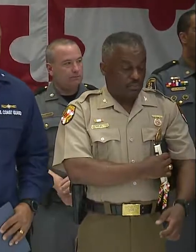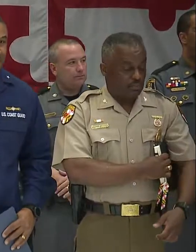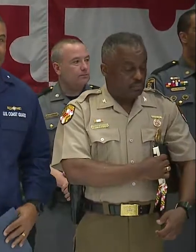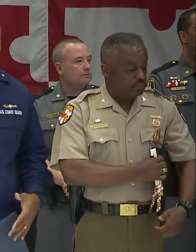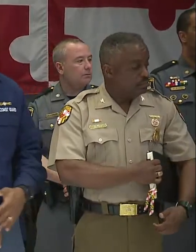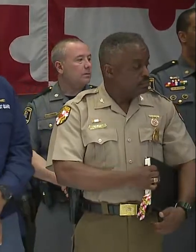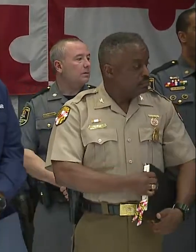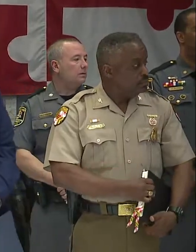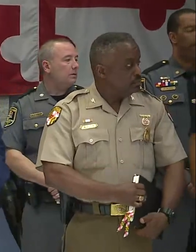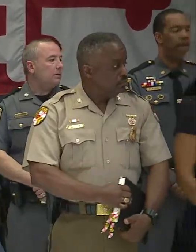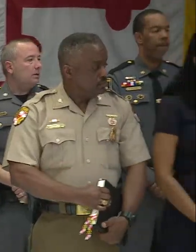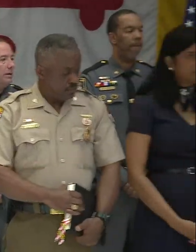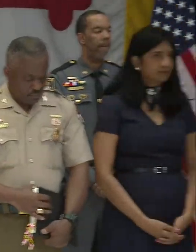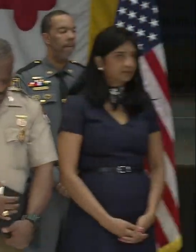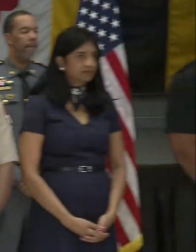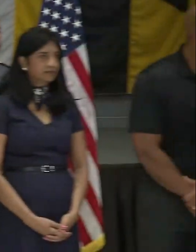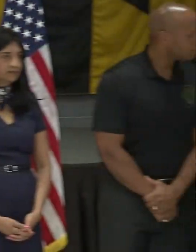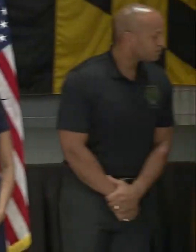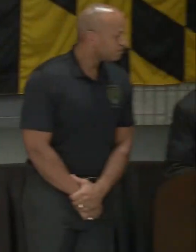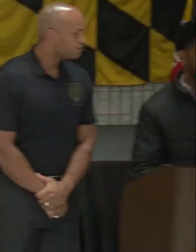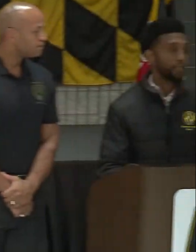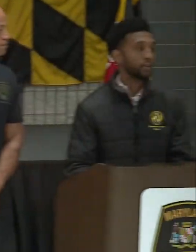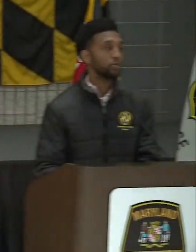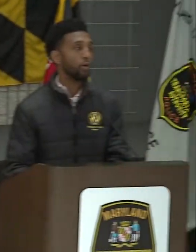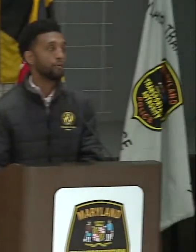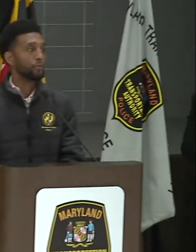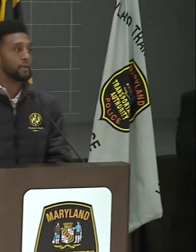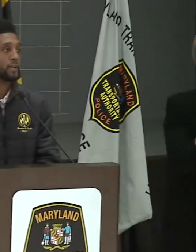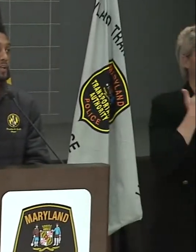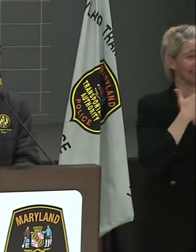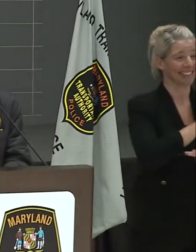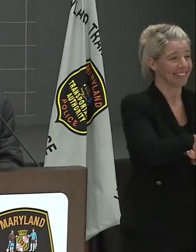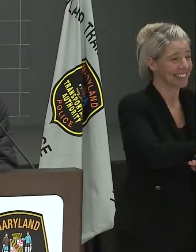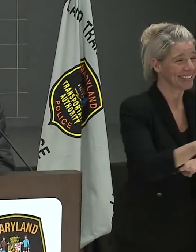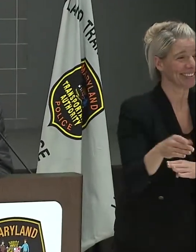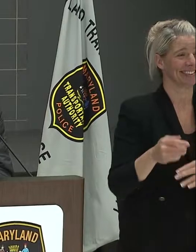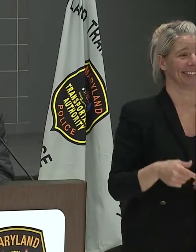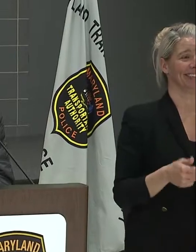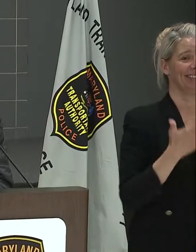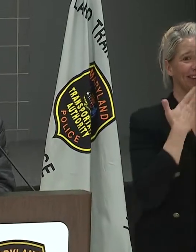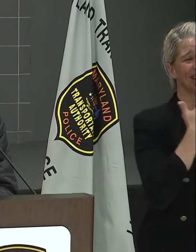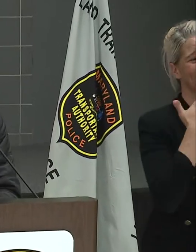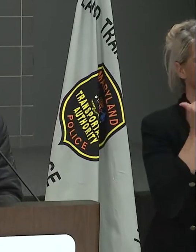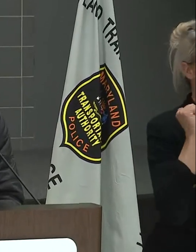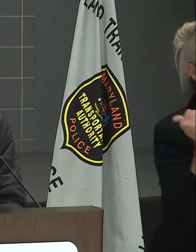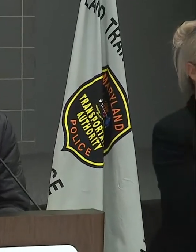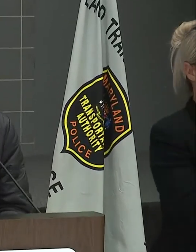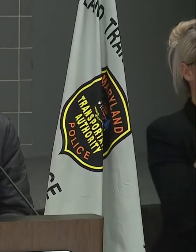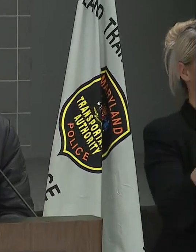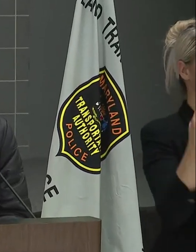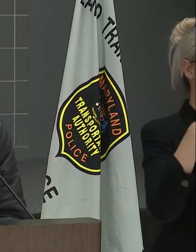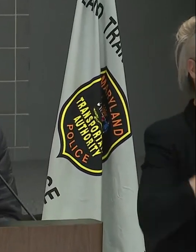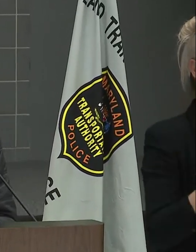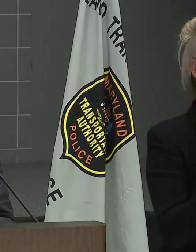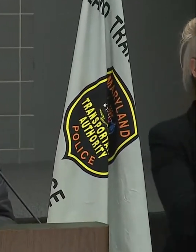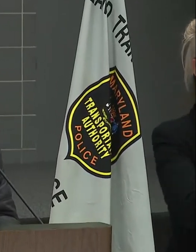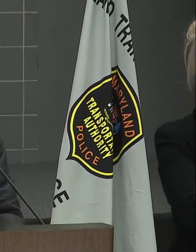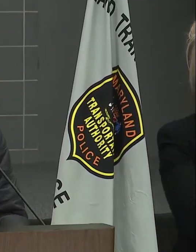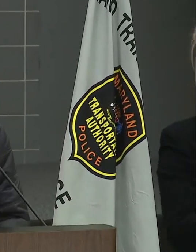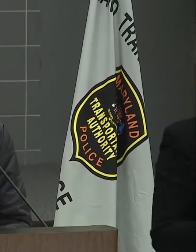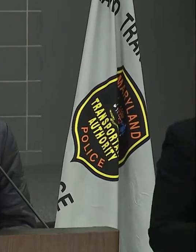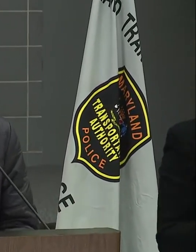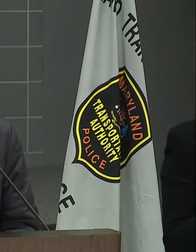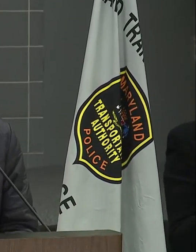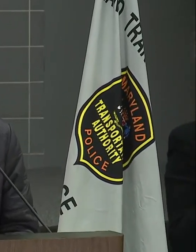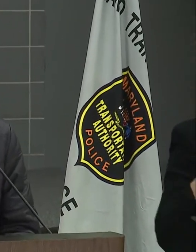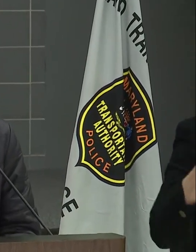Good afternoon. Thank you, Admiral. Thank you, Governor. And thank you all for being here this afternoon. Every time we gather